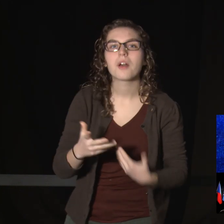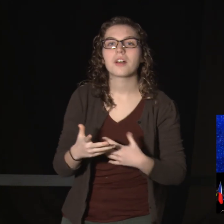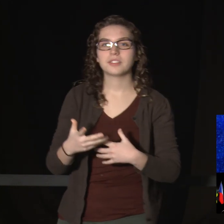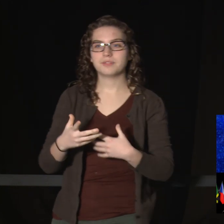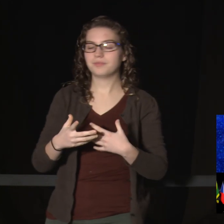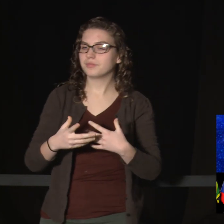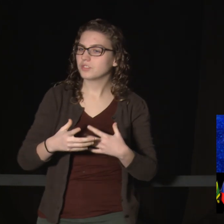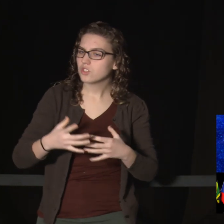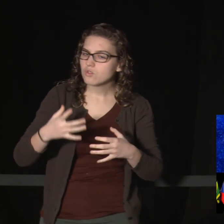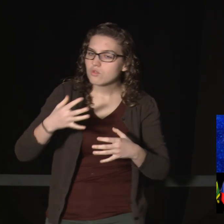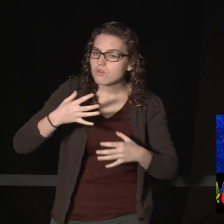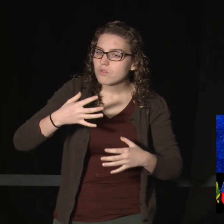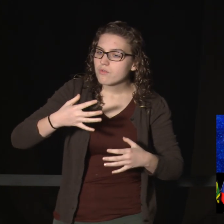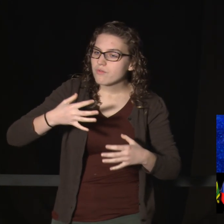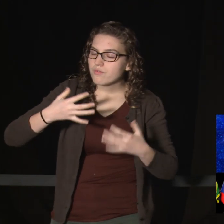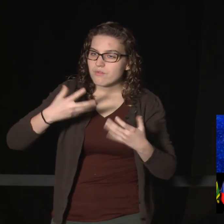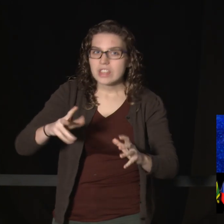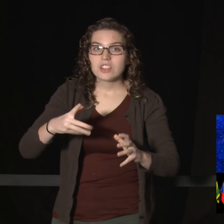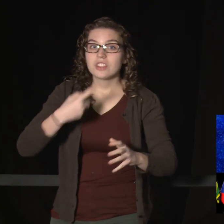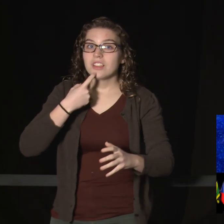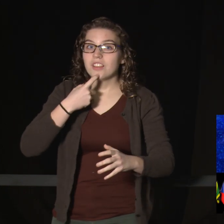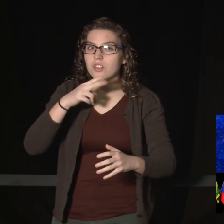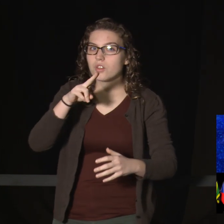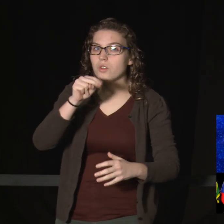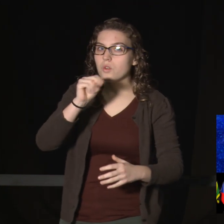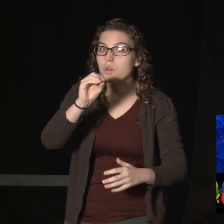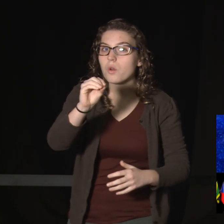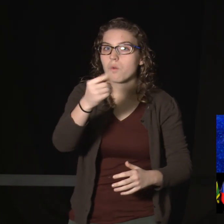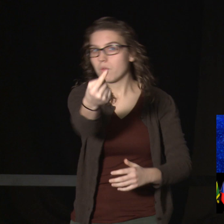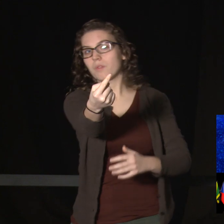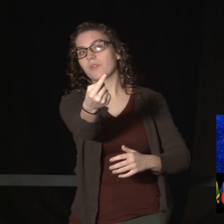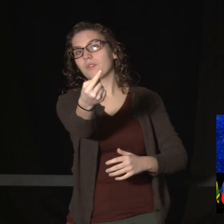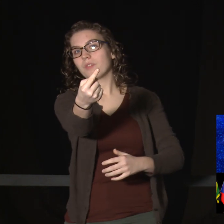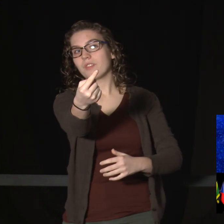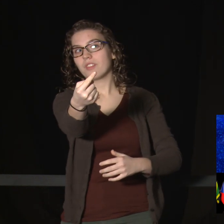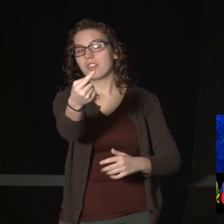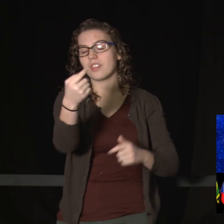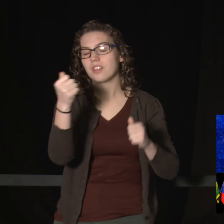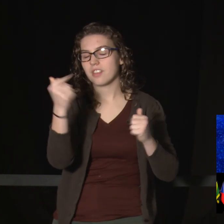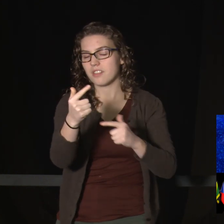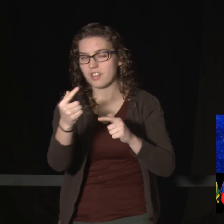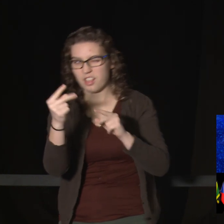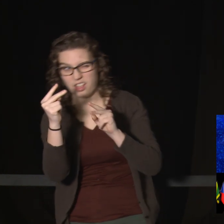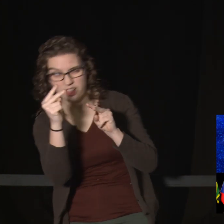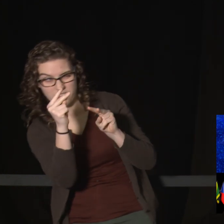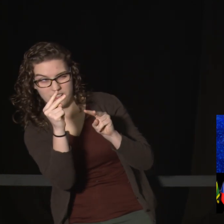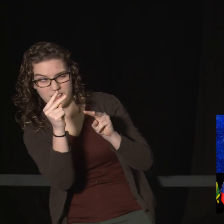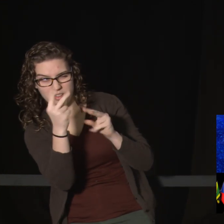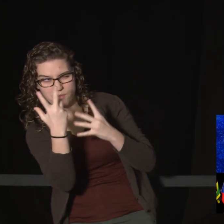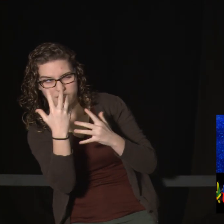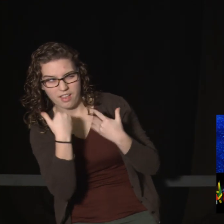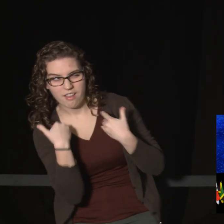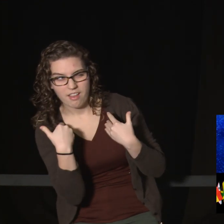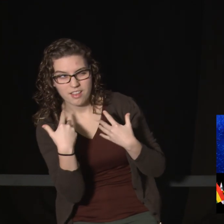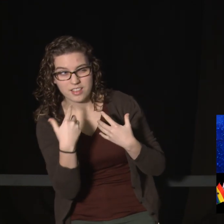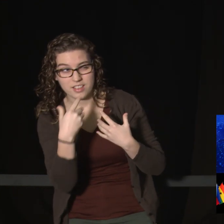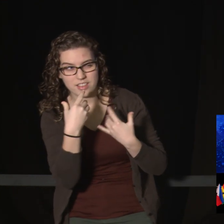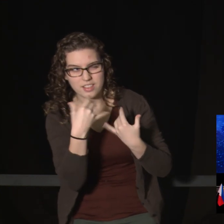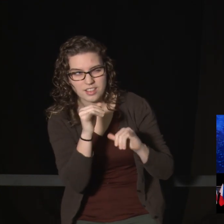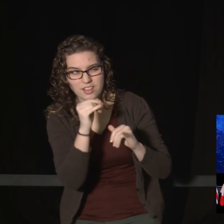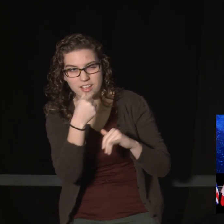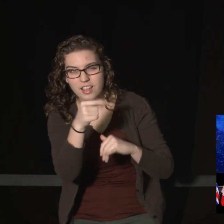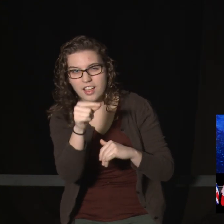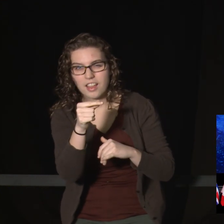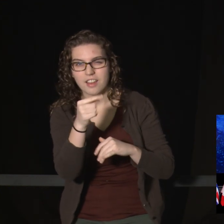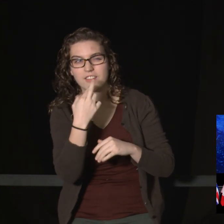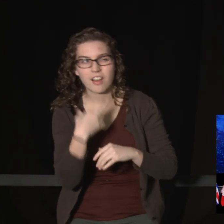As soon as you say Uno, everybody is looking cross-eyed at you. What has he got? Does he still got that green? Does he still got the